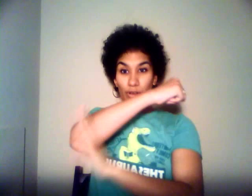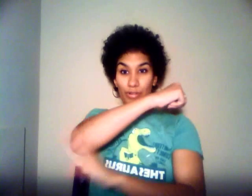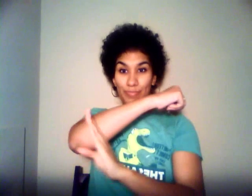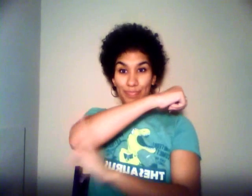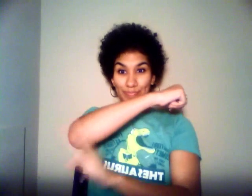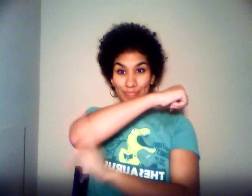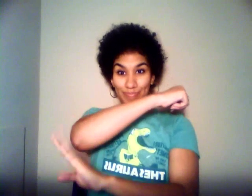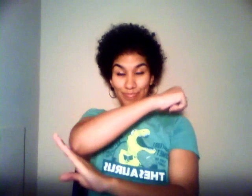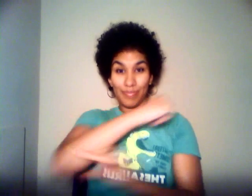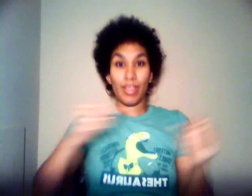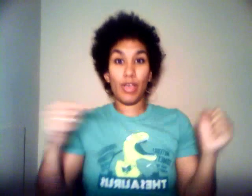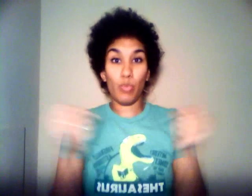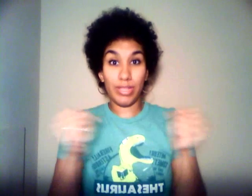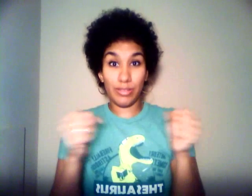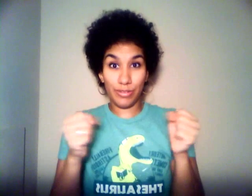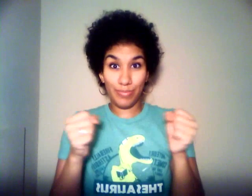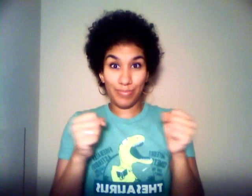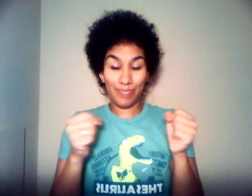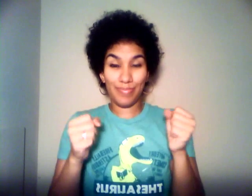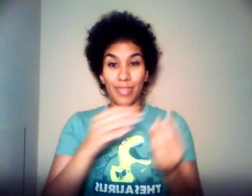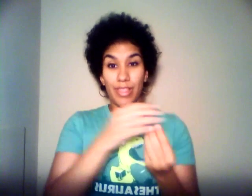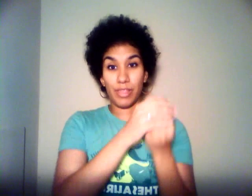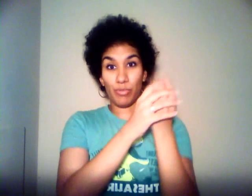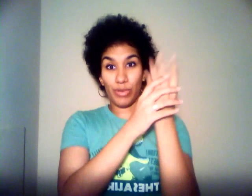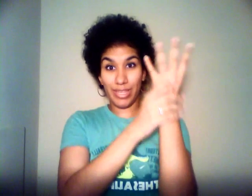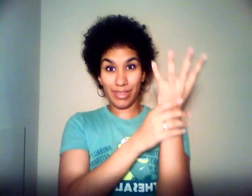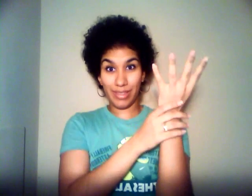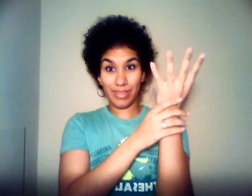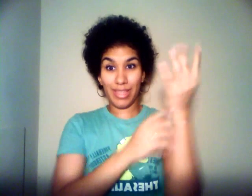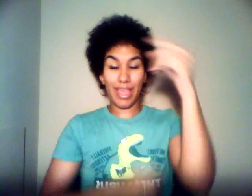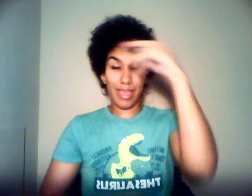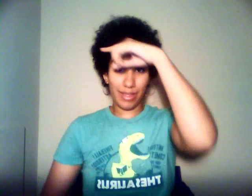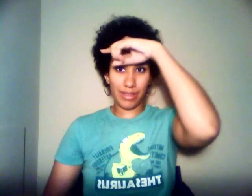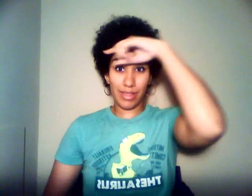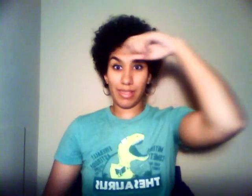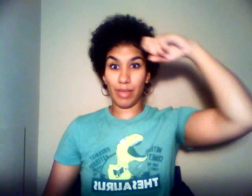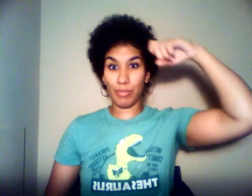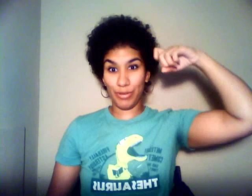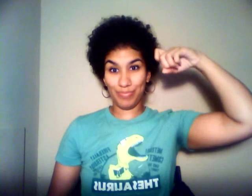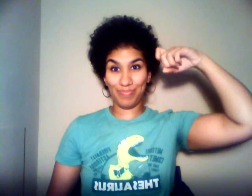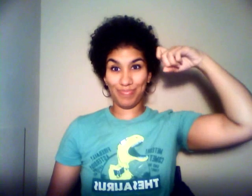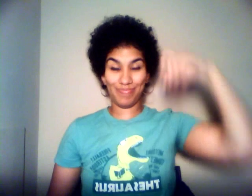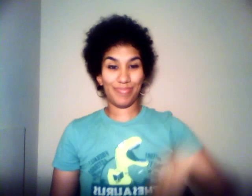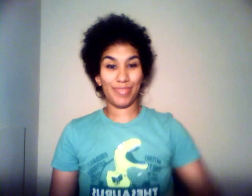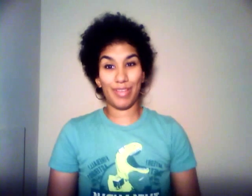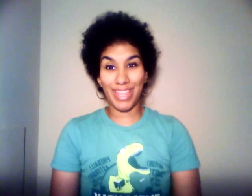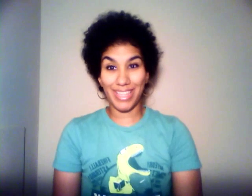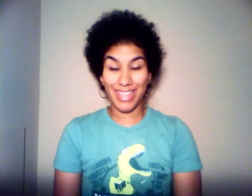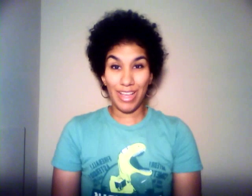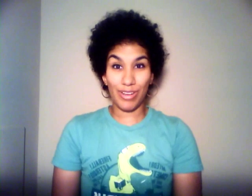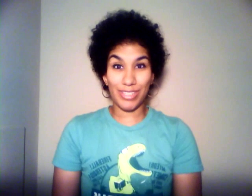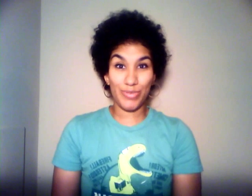fall, winter, spring, and summer. Okay, on to